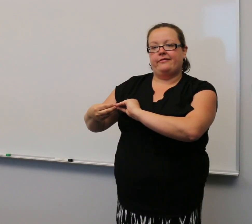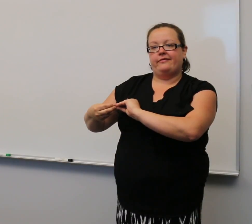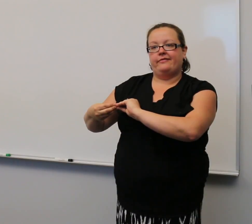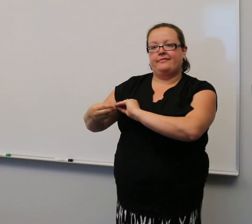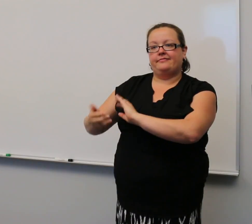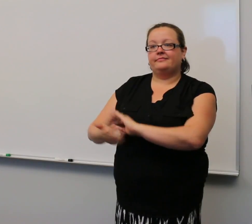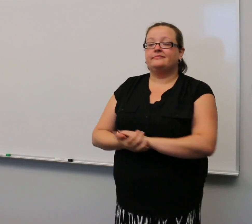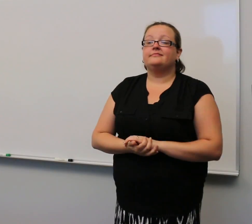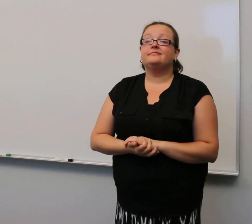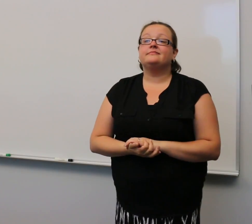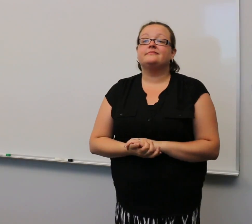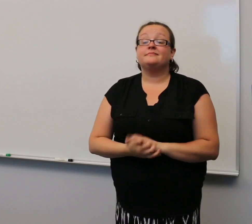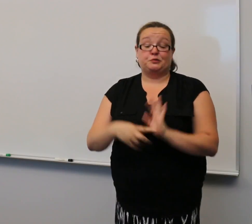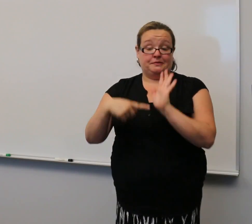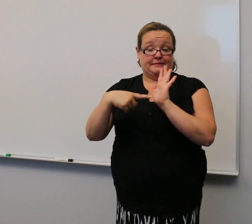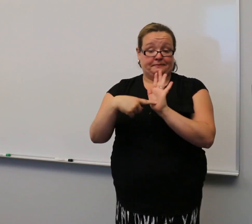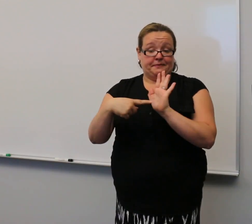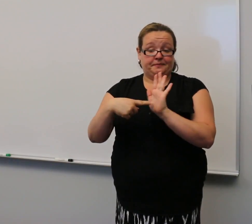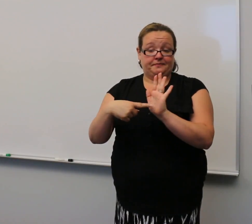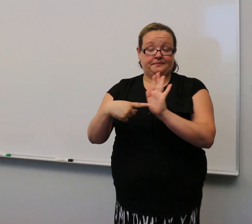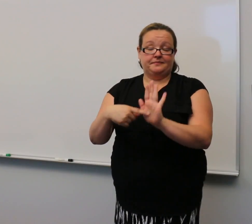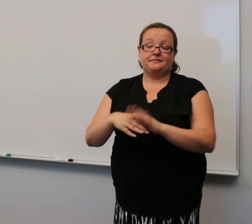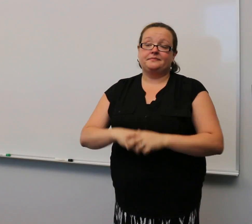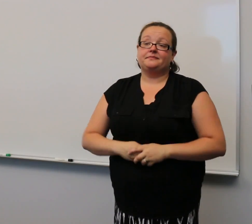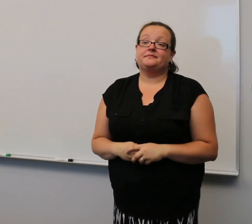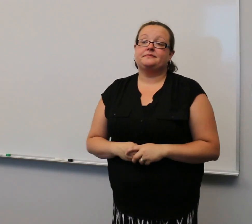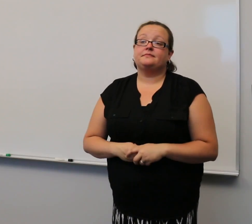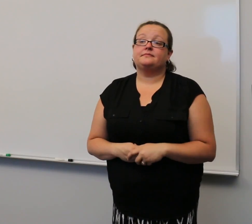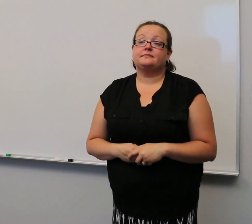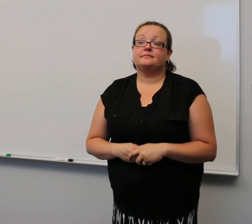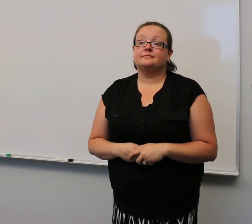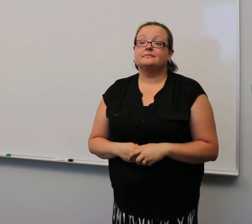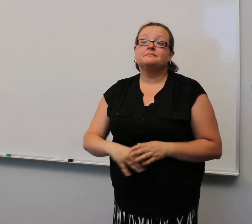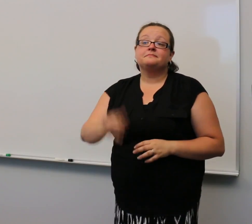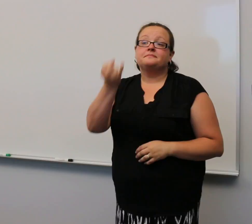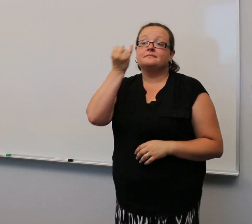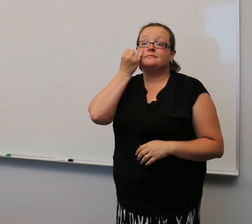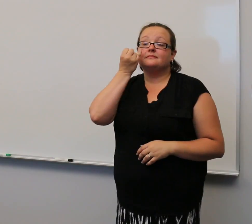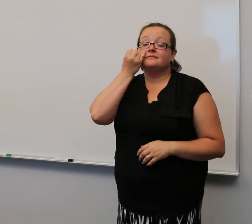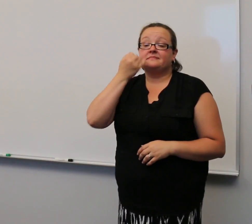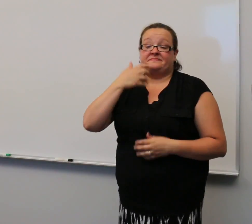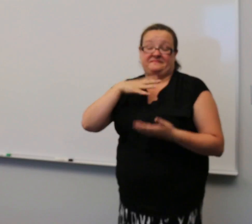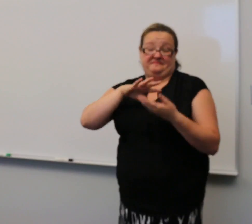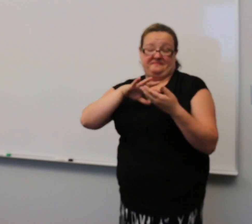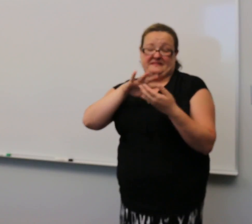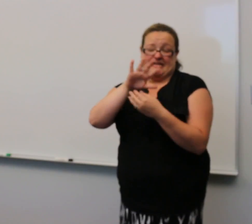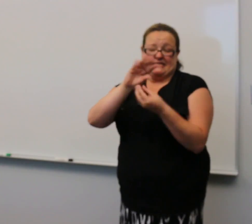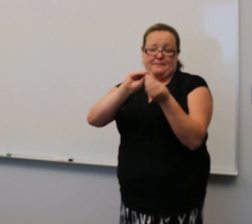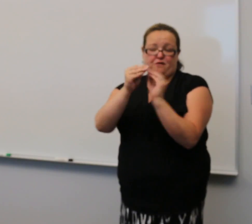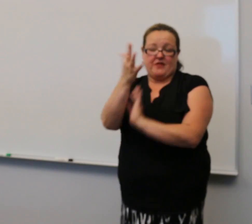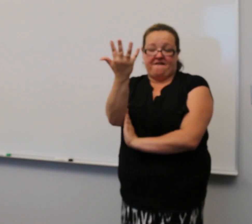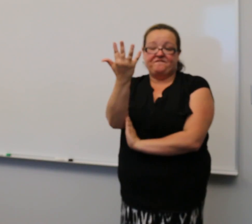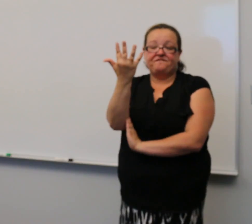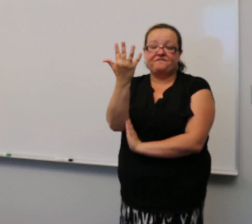So as an example, if I have the number 5 multiplied